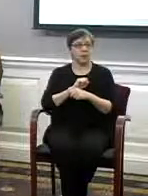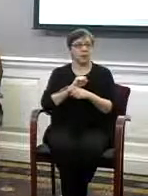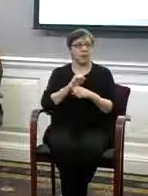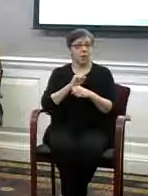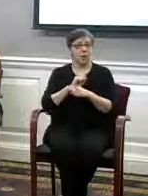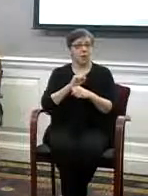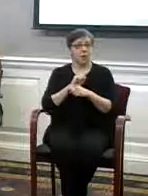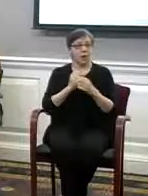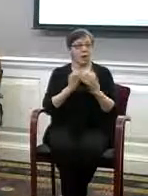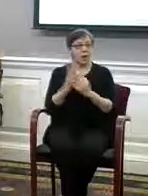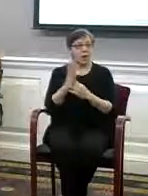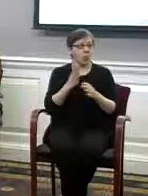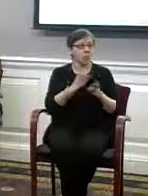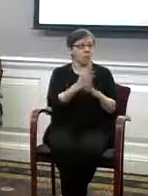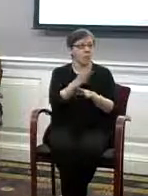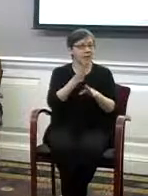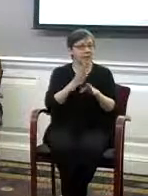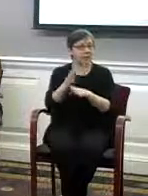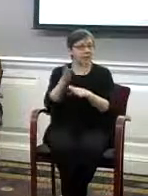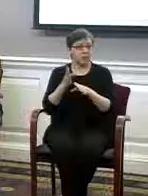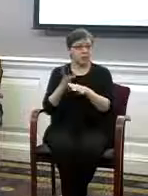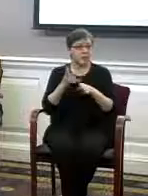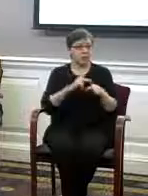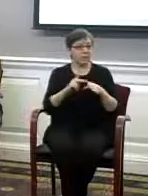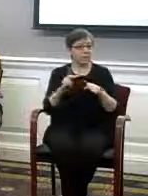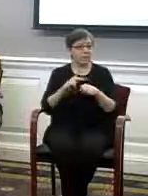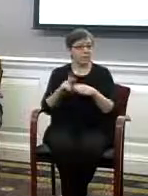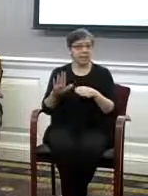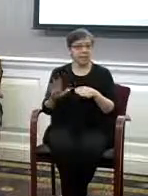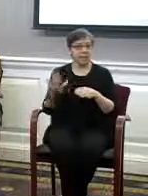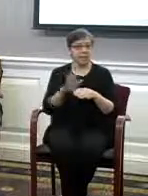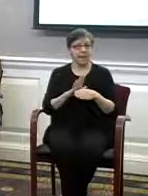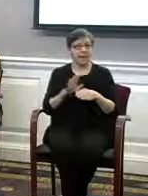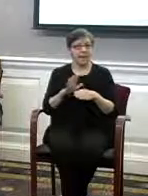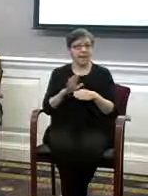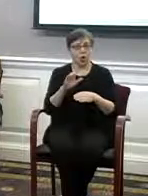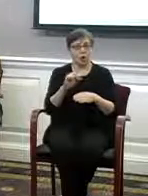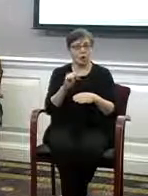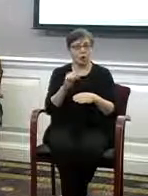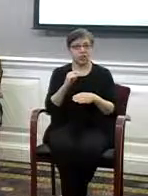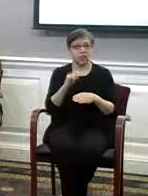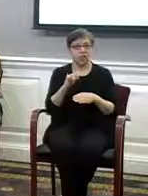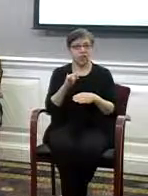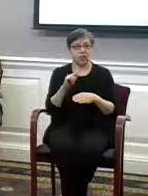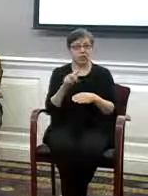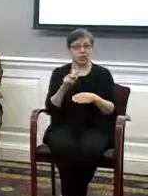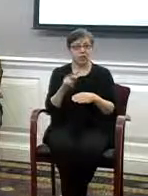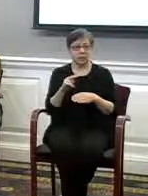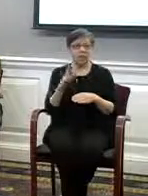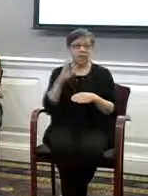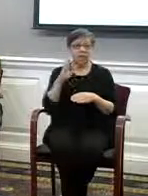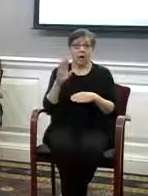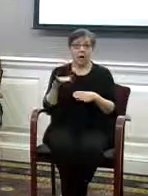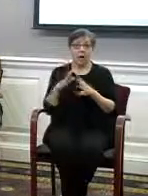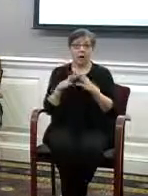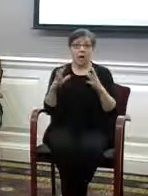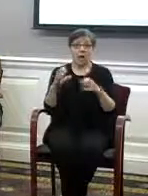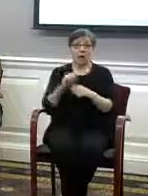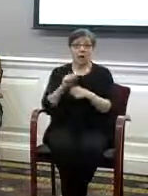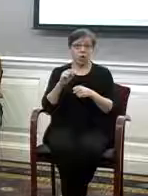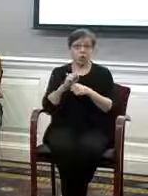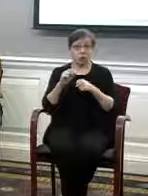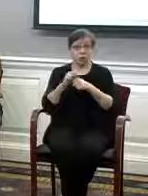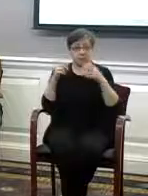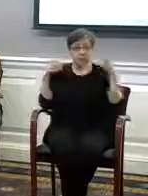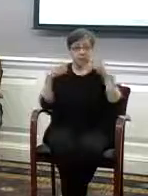work through the professions and their kind of international legitimation process. And I know that that has been, a lot of work has been done on human rights